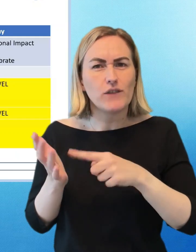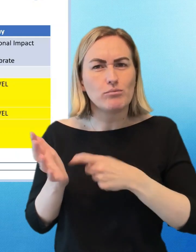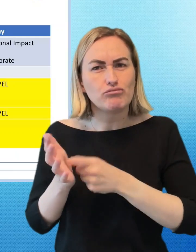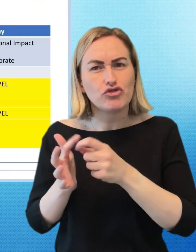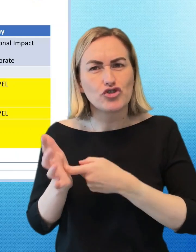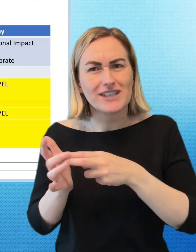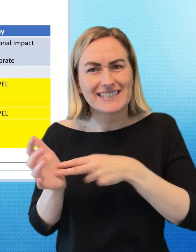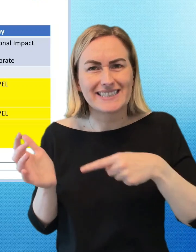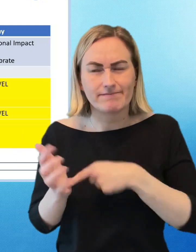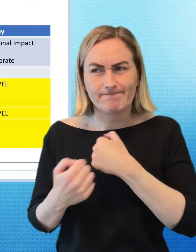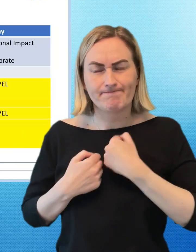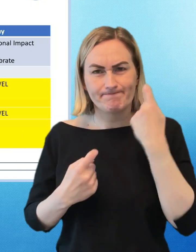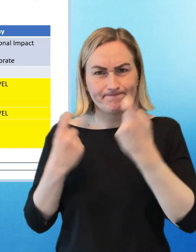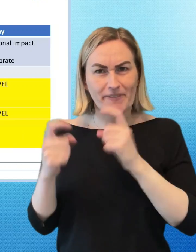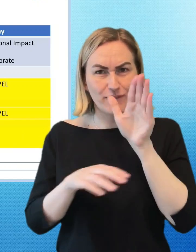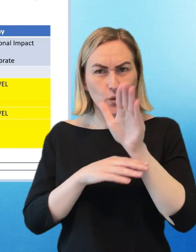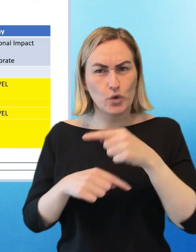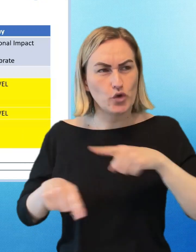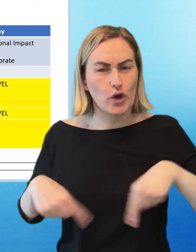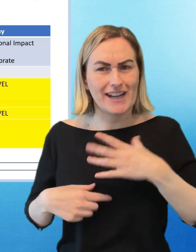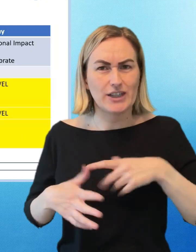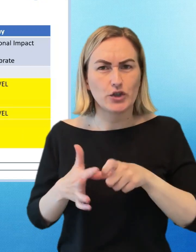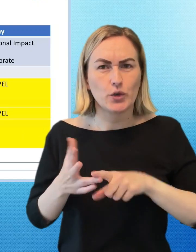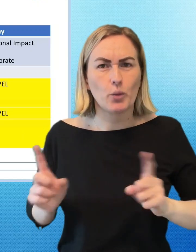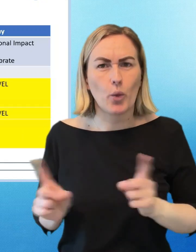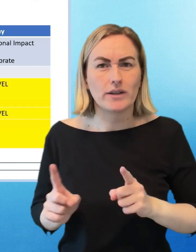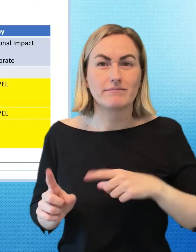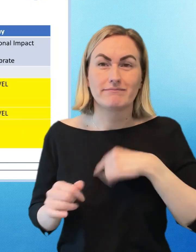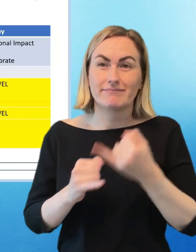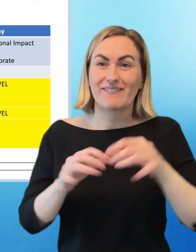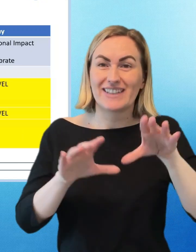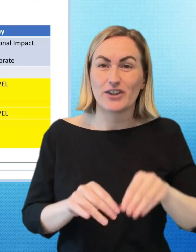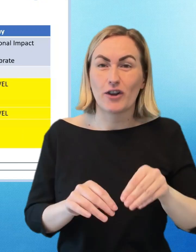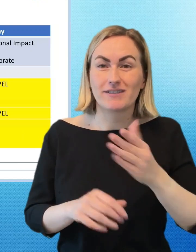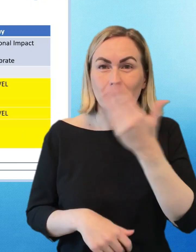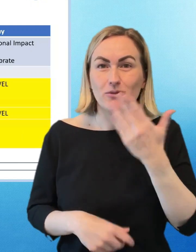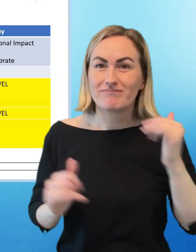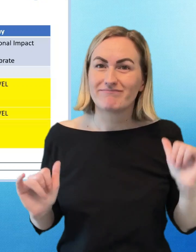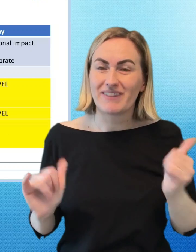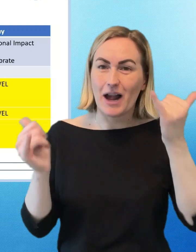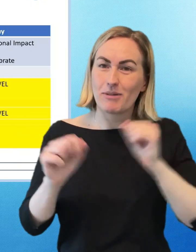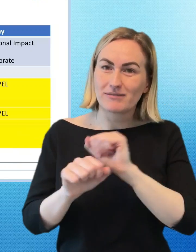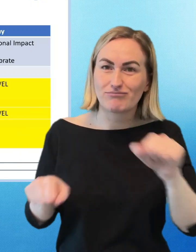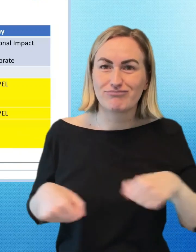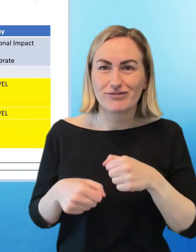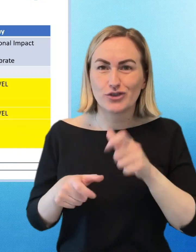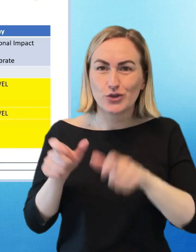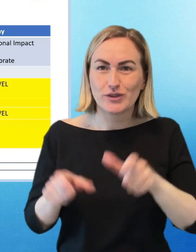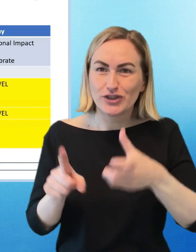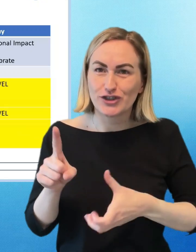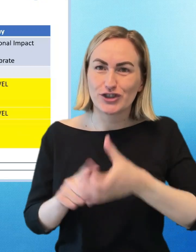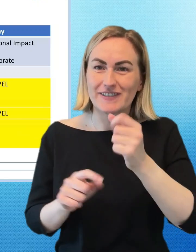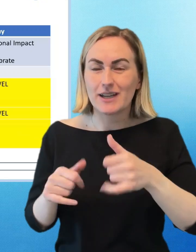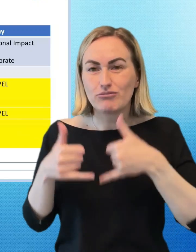what they could do in the future. And we finished off the summer school celebrating our student achievements with prizes